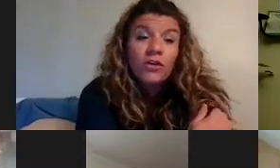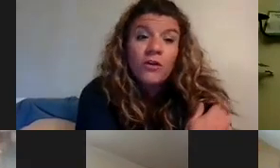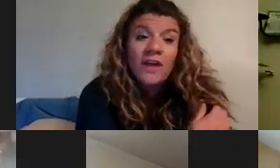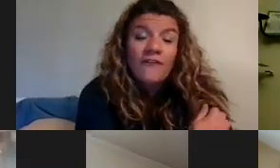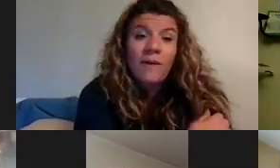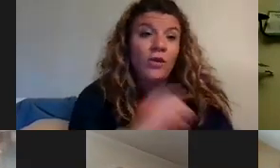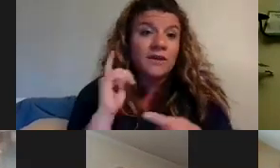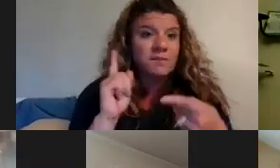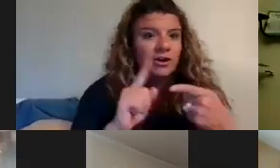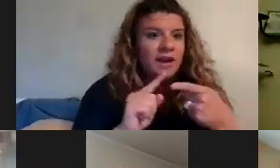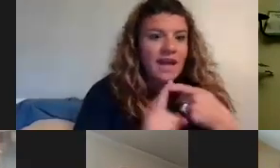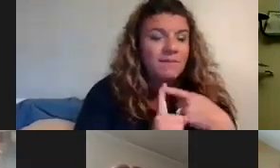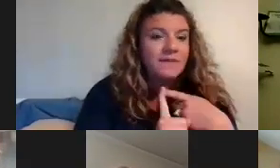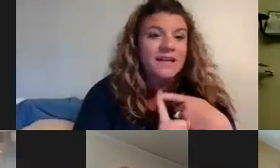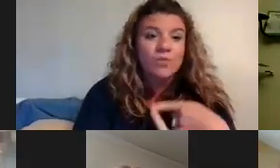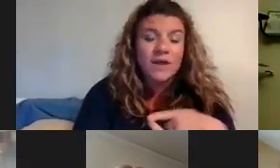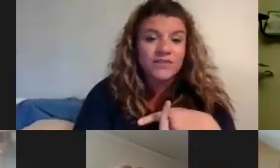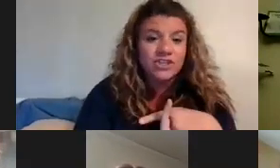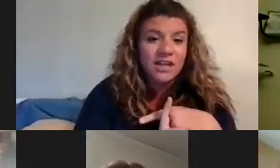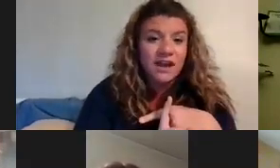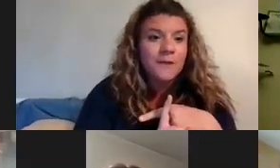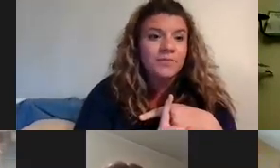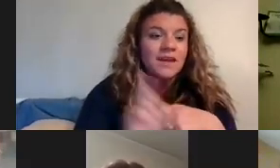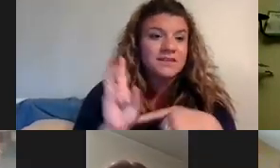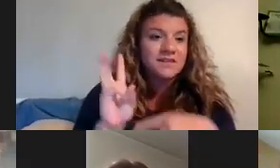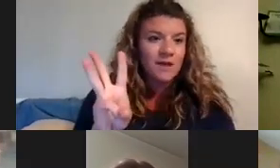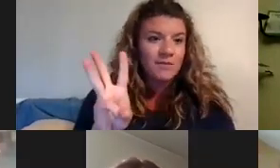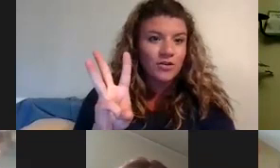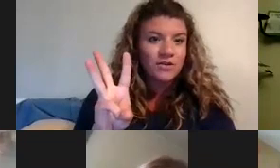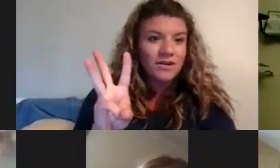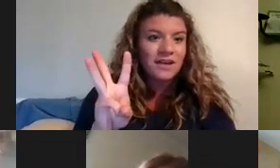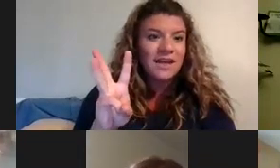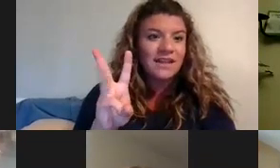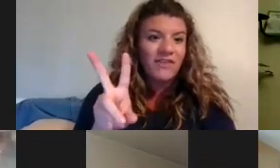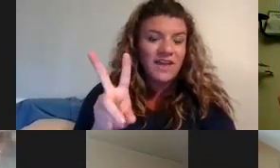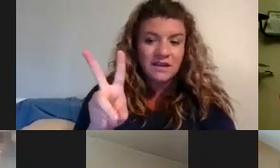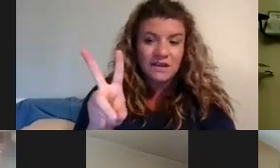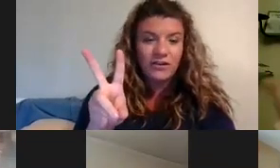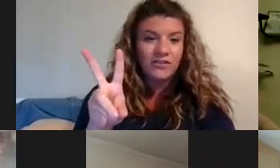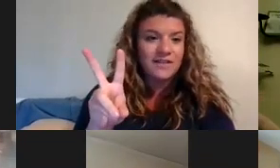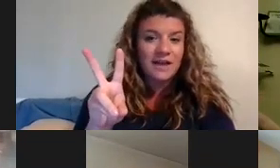the alphabet, you can spell your name, because West Virginia is the W and the V. I've heard that one's been on